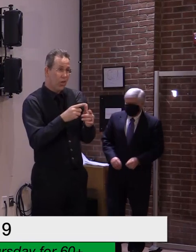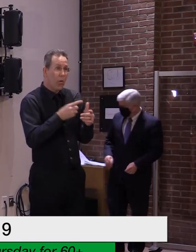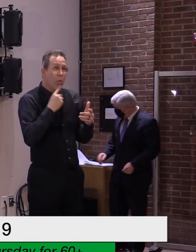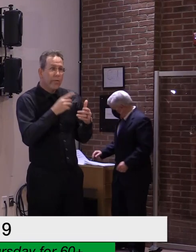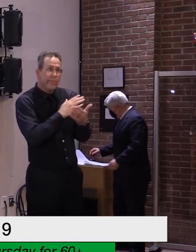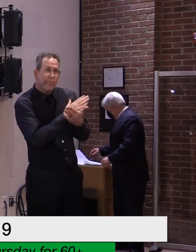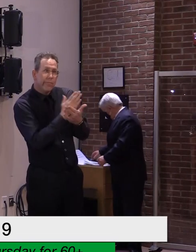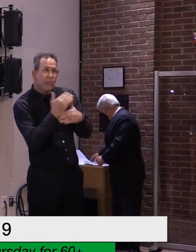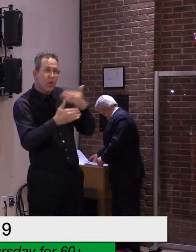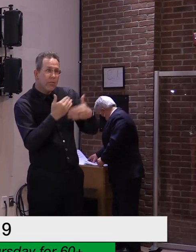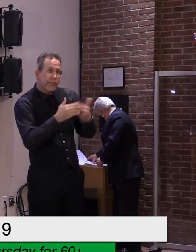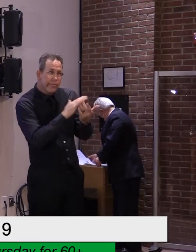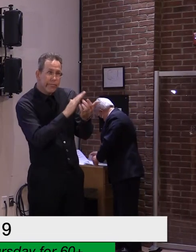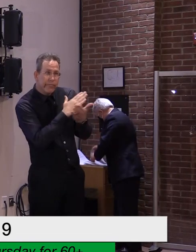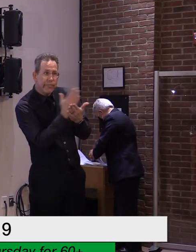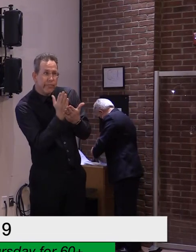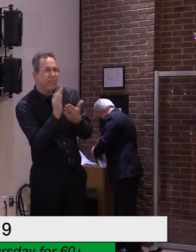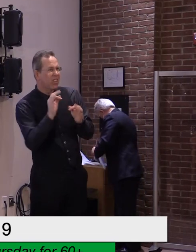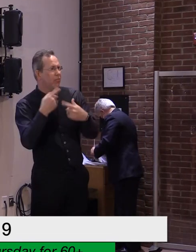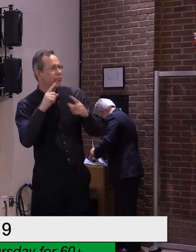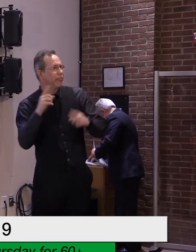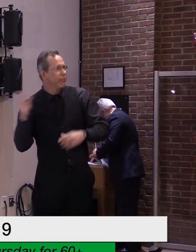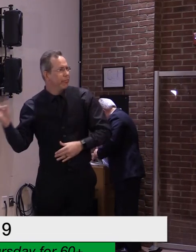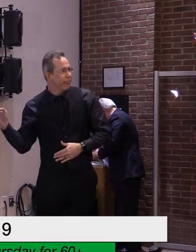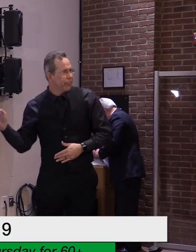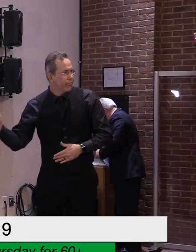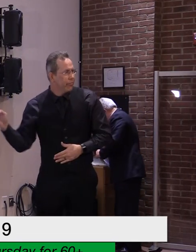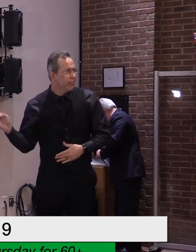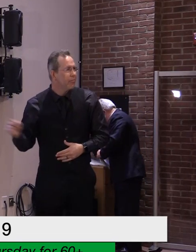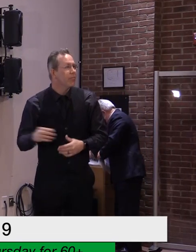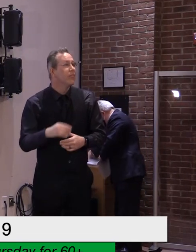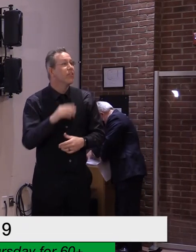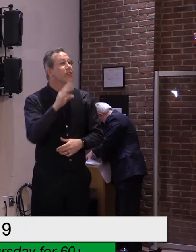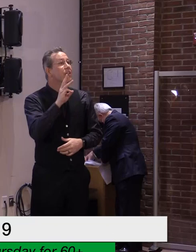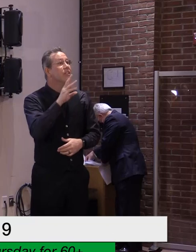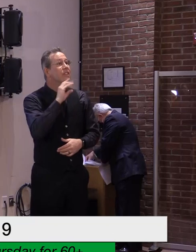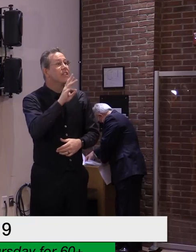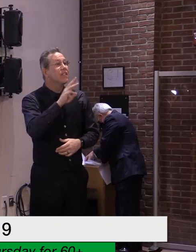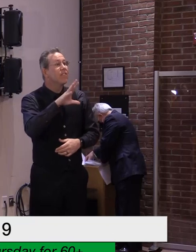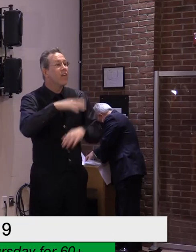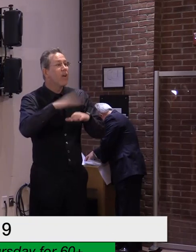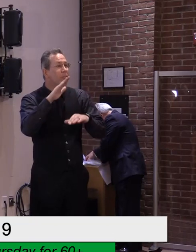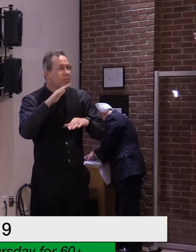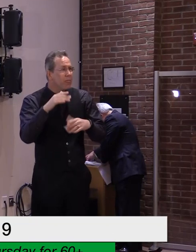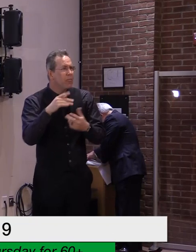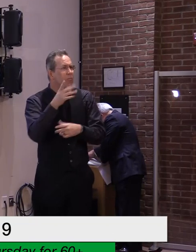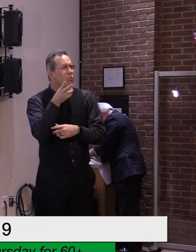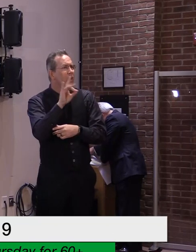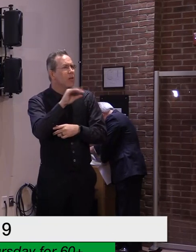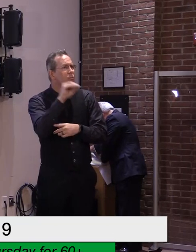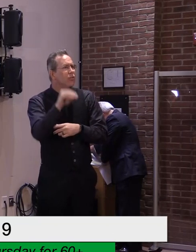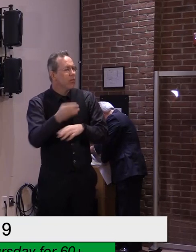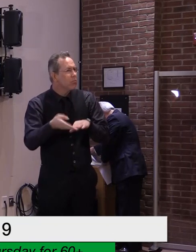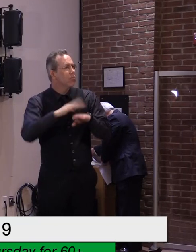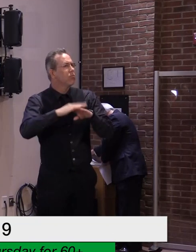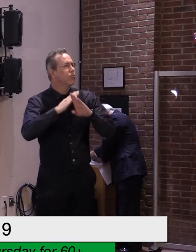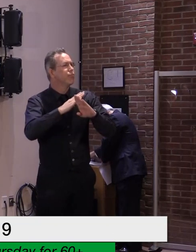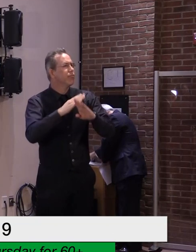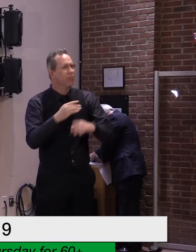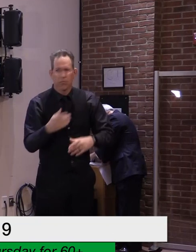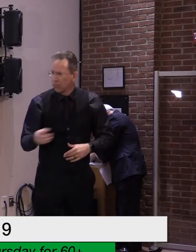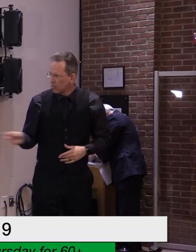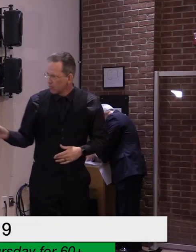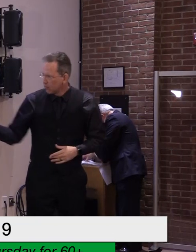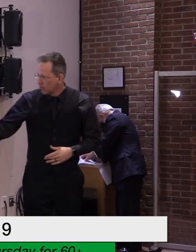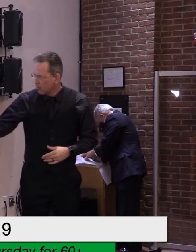those 65 to 69 saw a 28% increase this week, moving up from in the low 50s